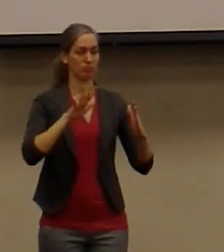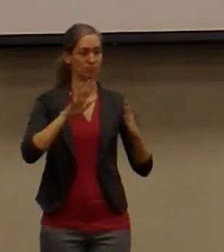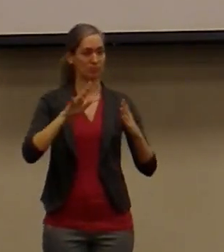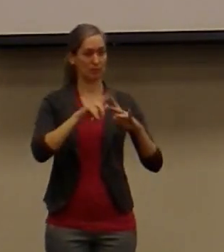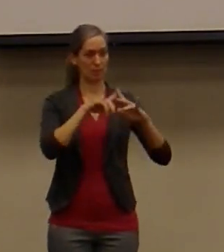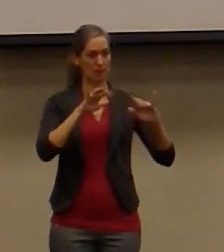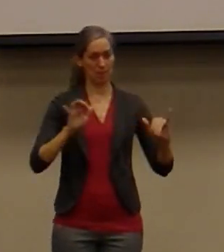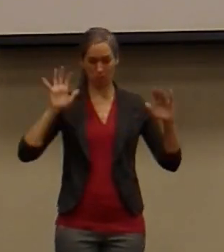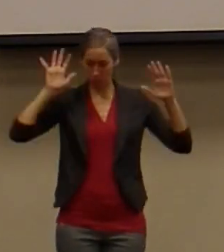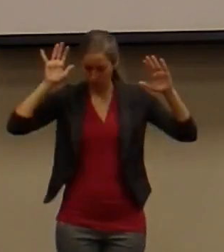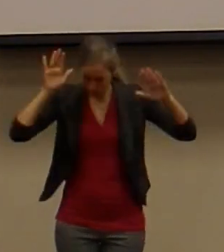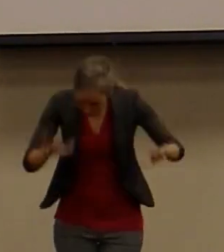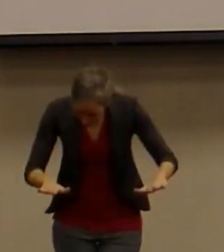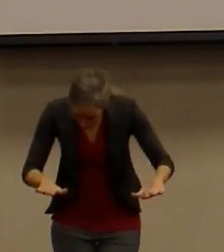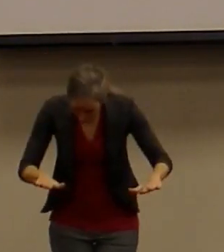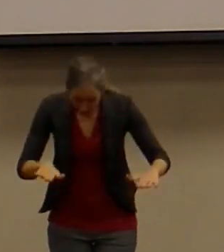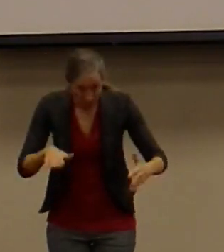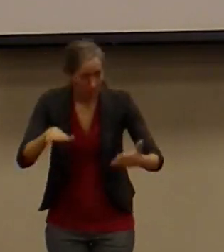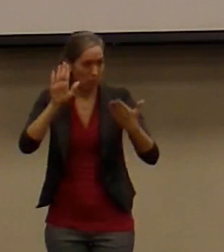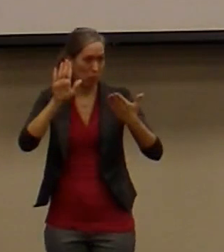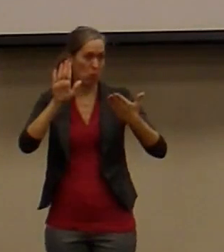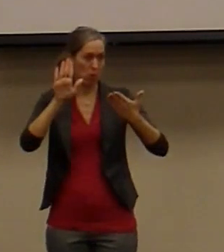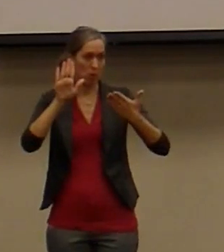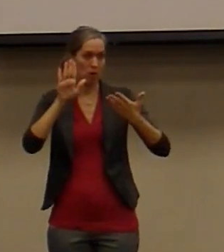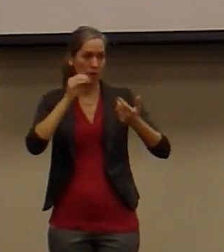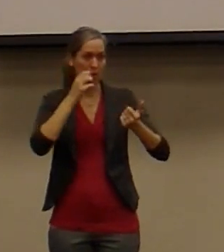down on their faces before the image.